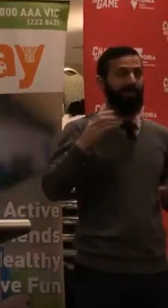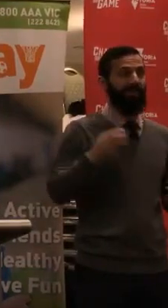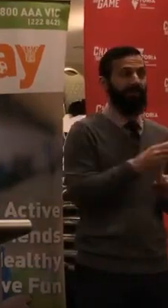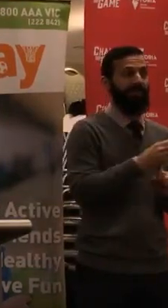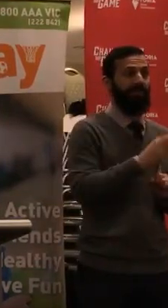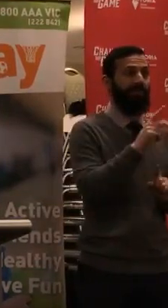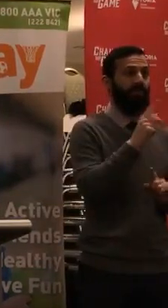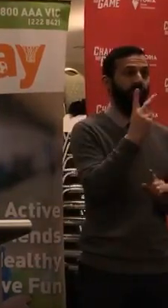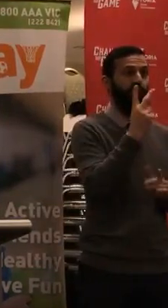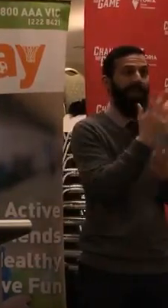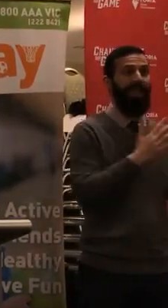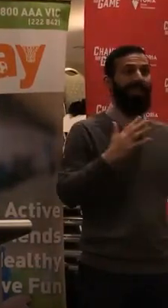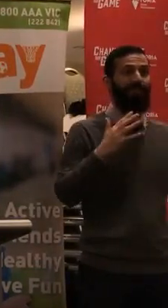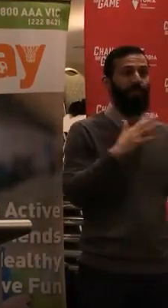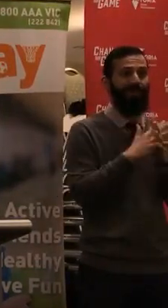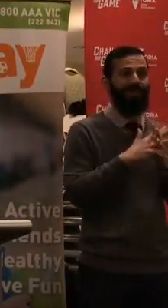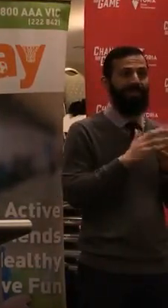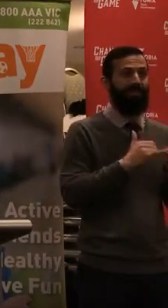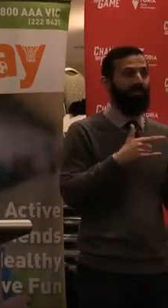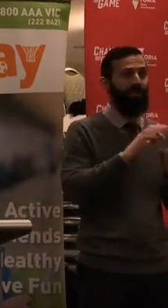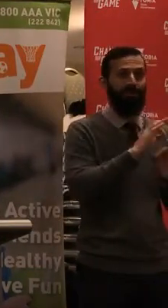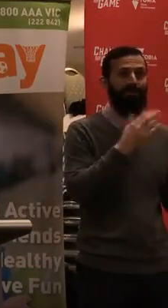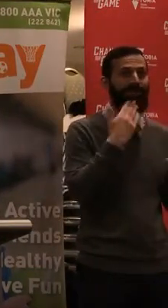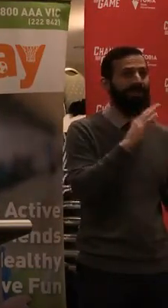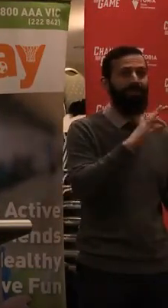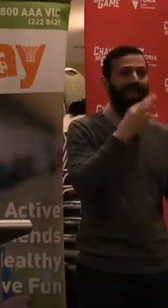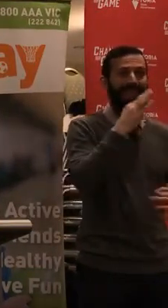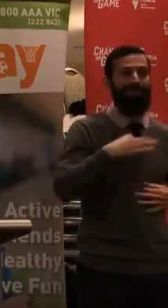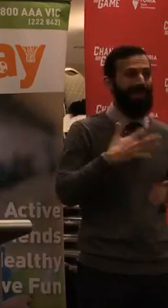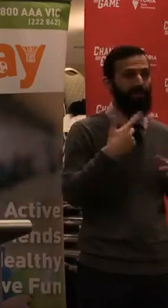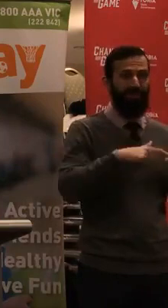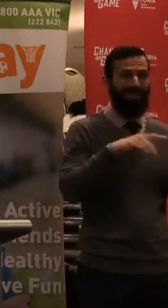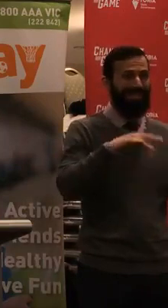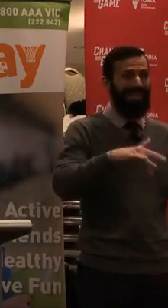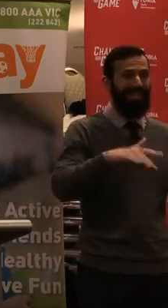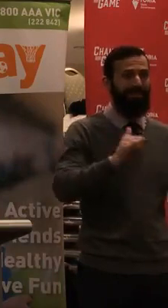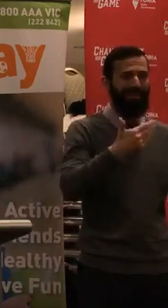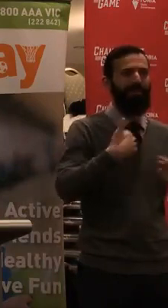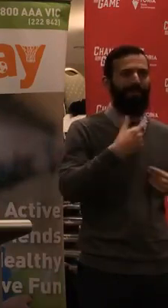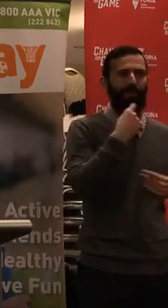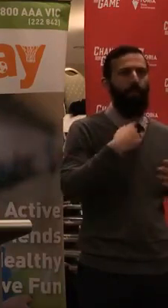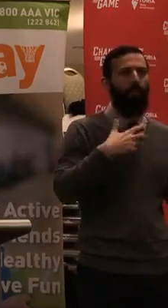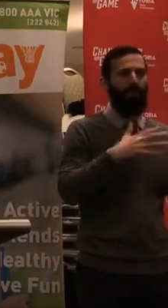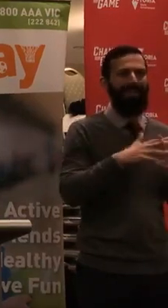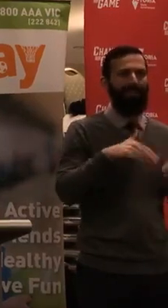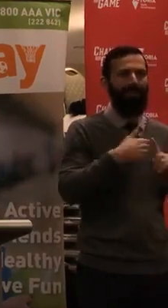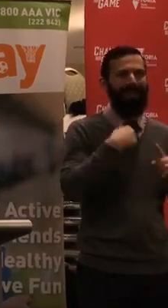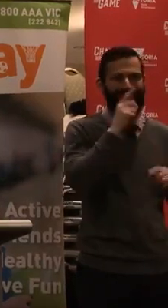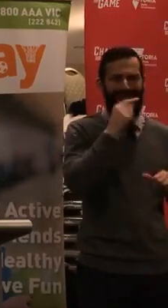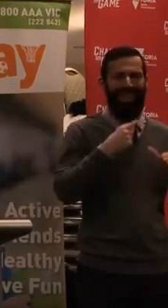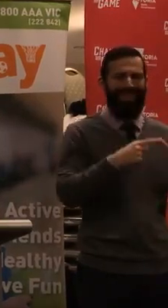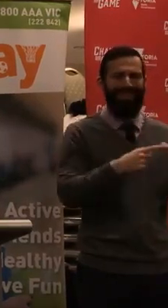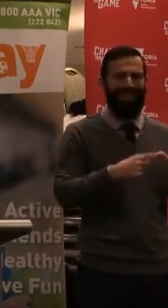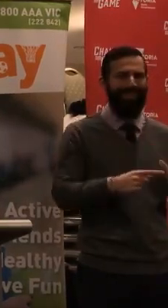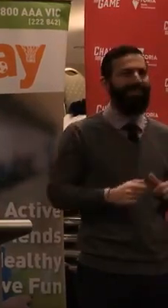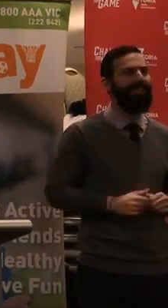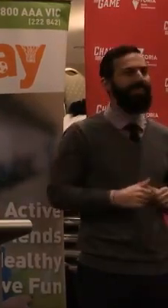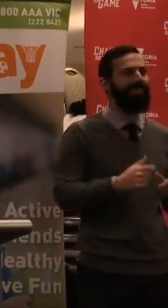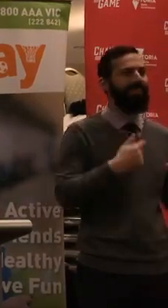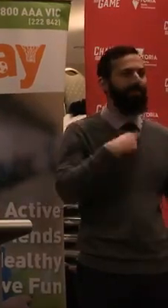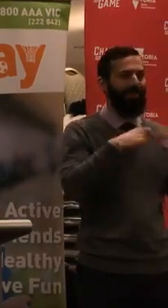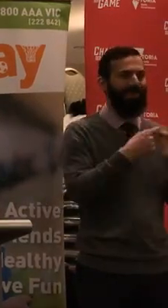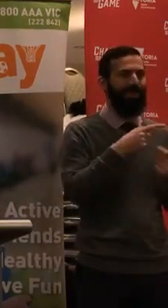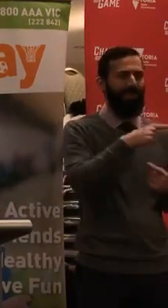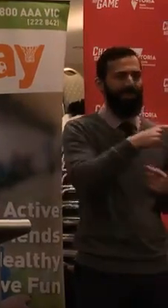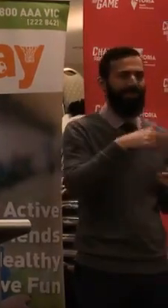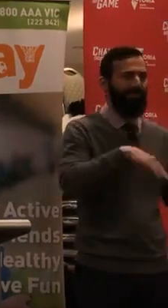for 2.5 weeks, so don't ask me any questions yet. Maybe give me a couple more weeks. My team will be the font of